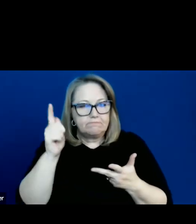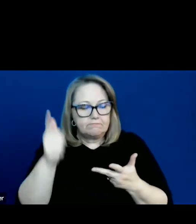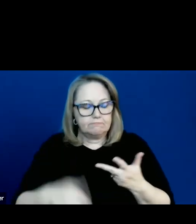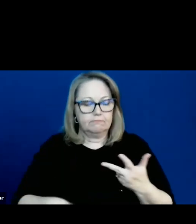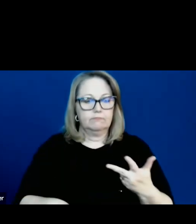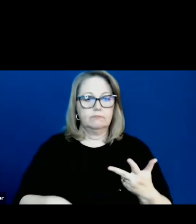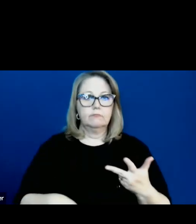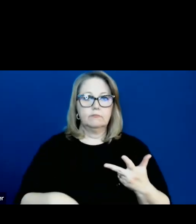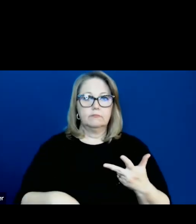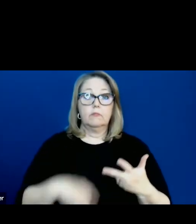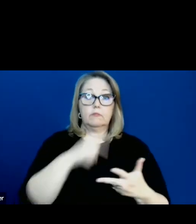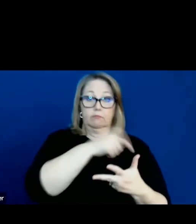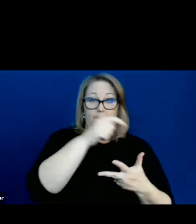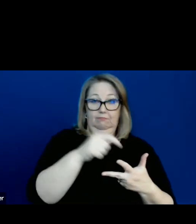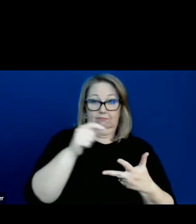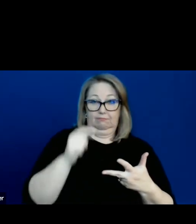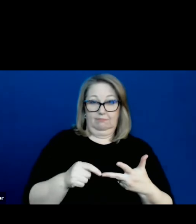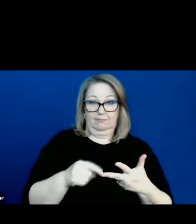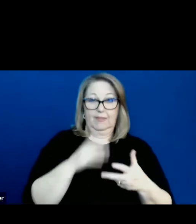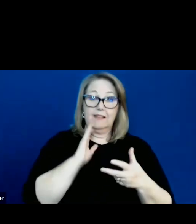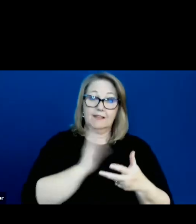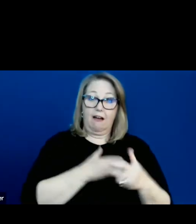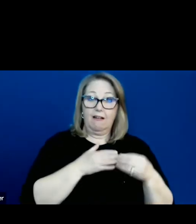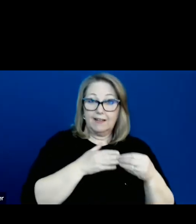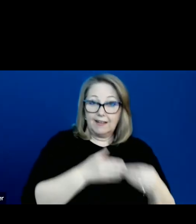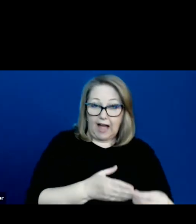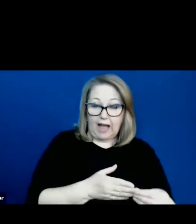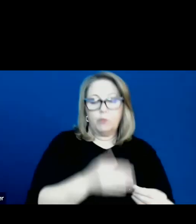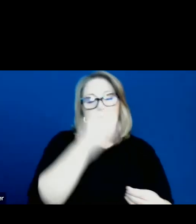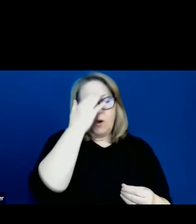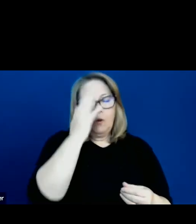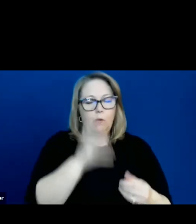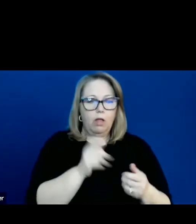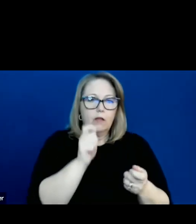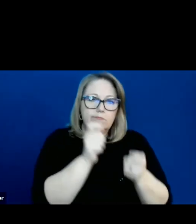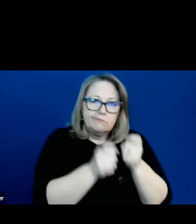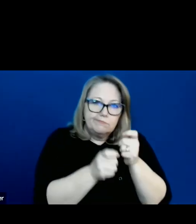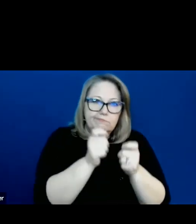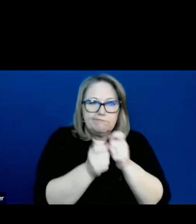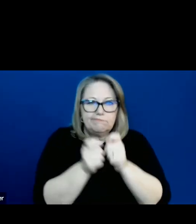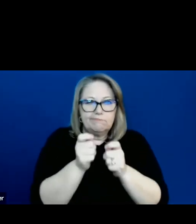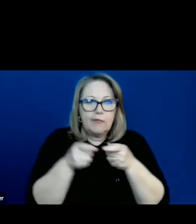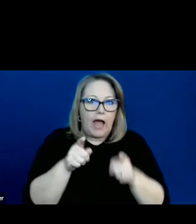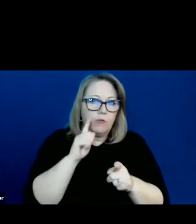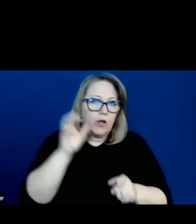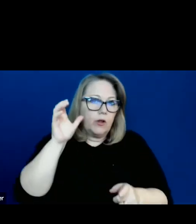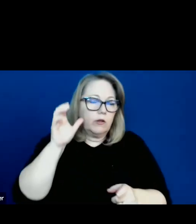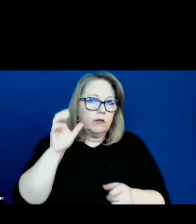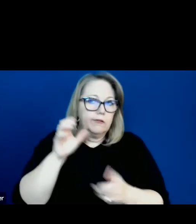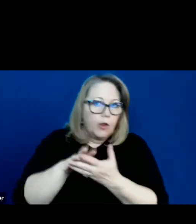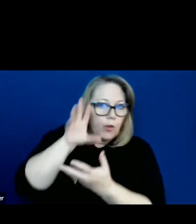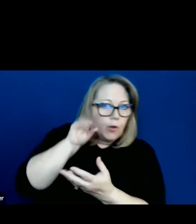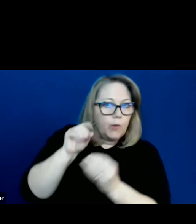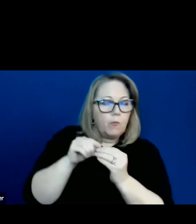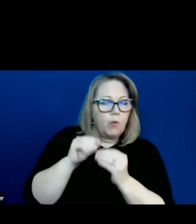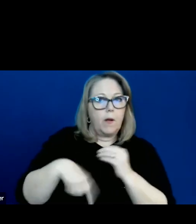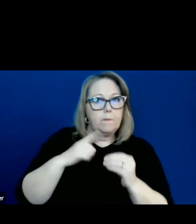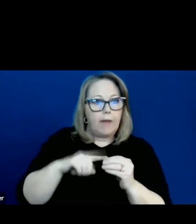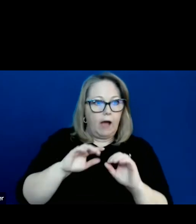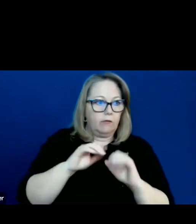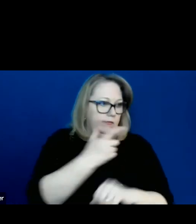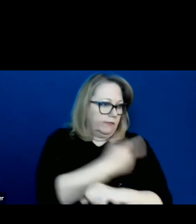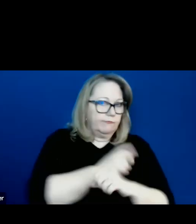This playbook is a guide that we know will be adjusted as more information is learned and the vaccination rollout progresses across the United States.